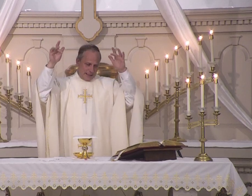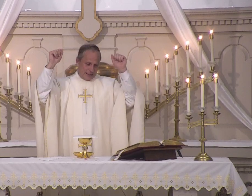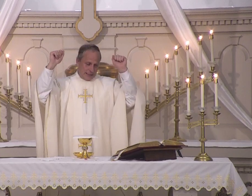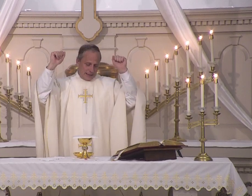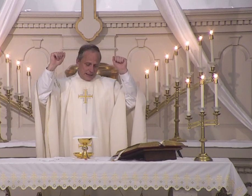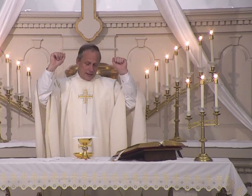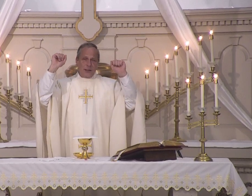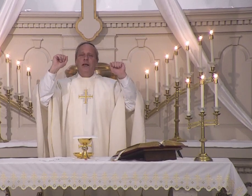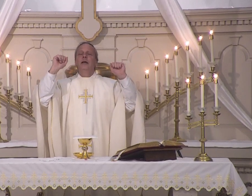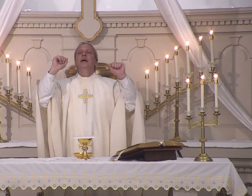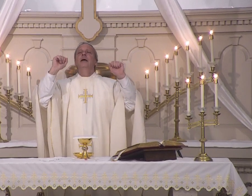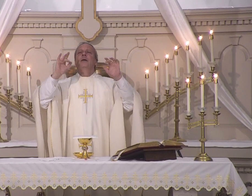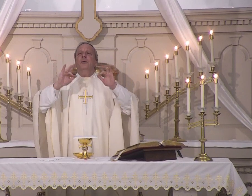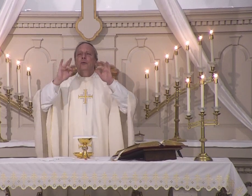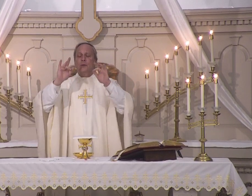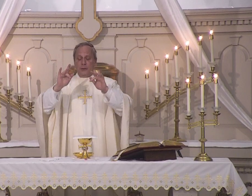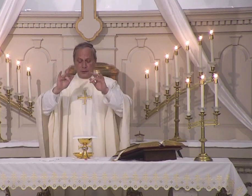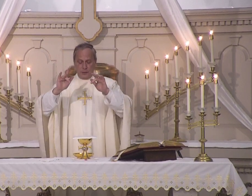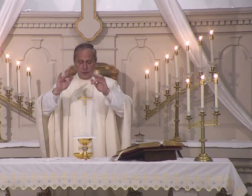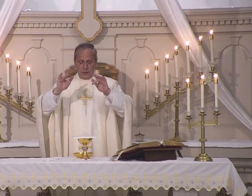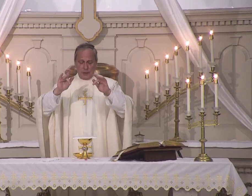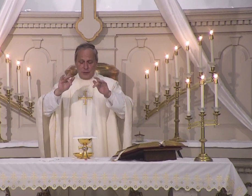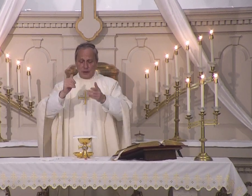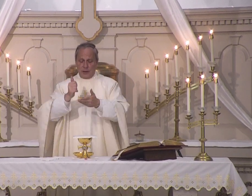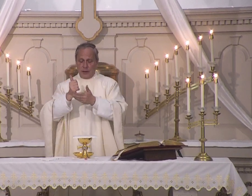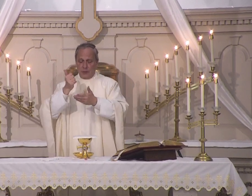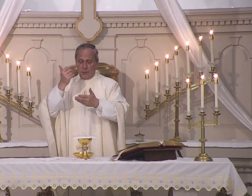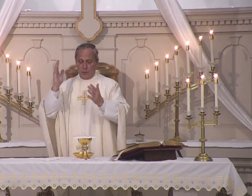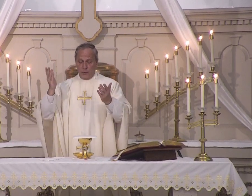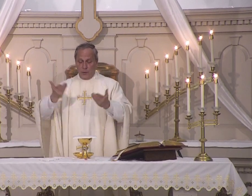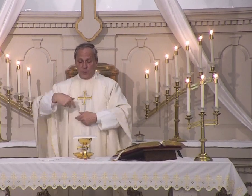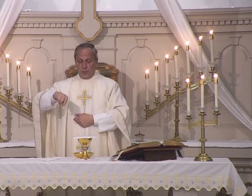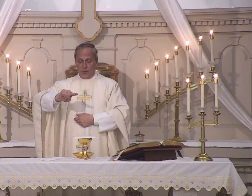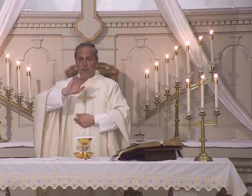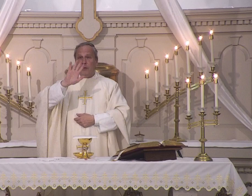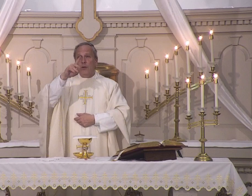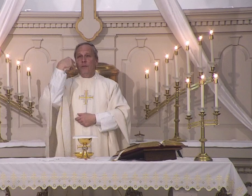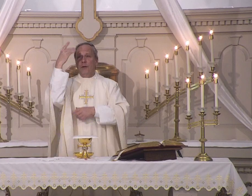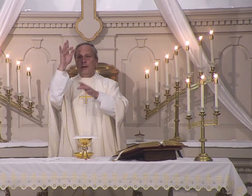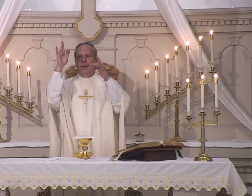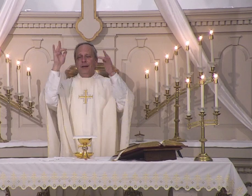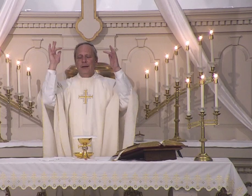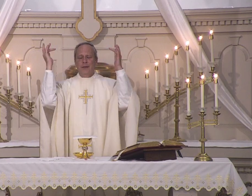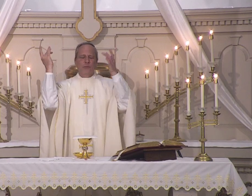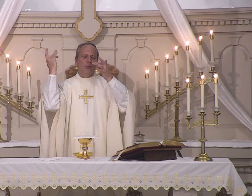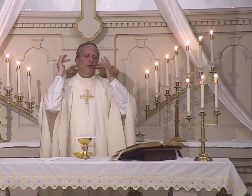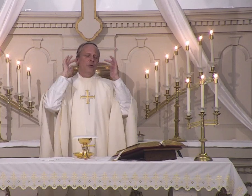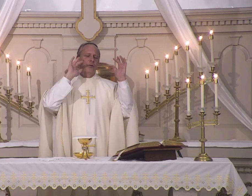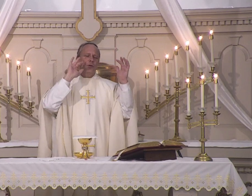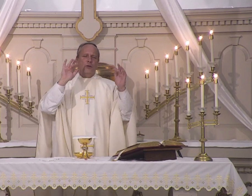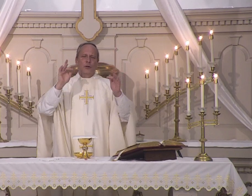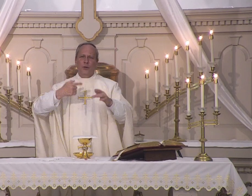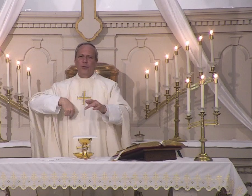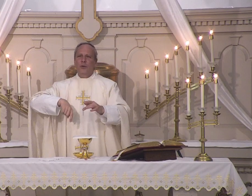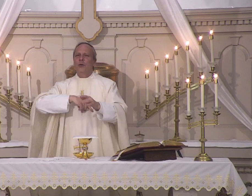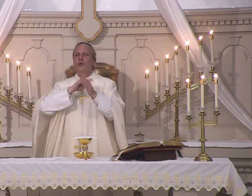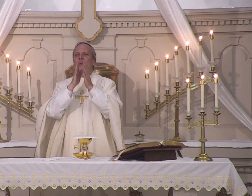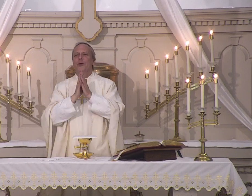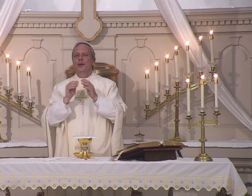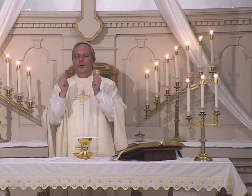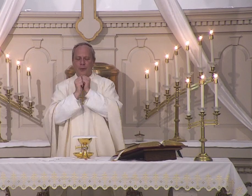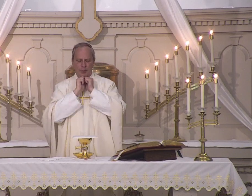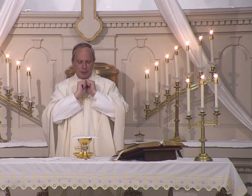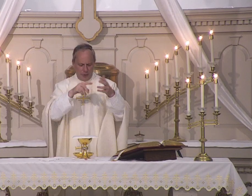mercy. Welcome them into the light of your face. Have mercy on us all, we pray, that with the